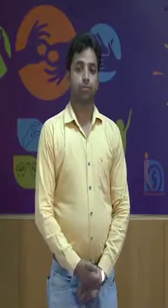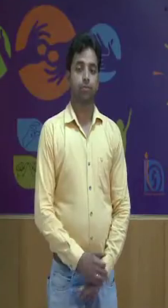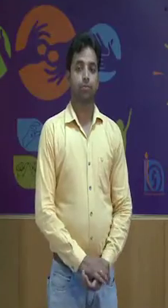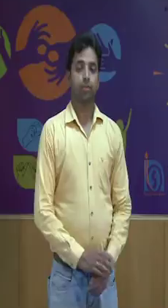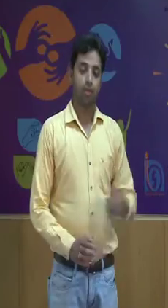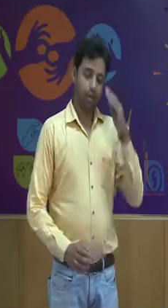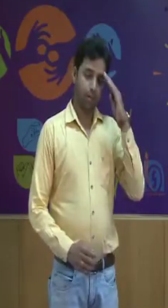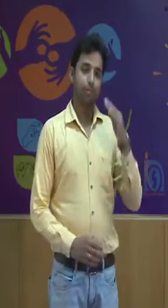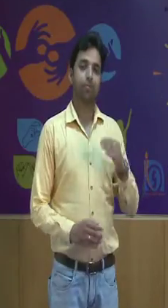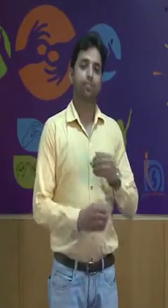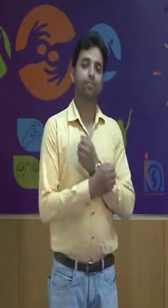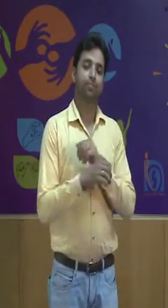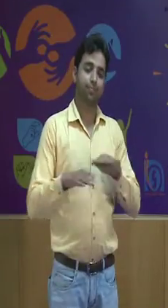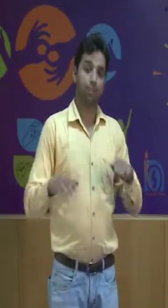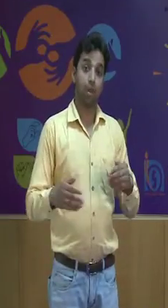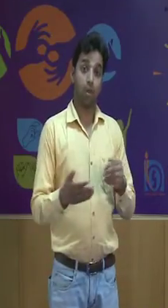Hello learners, welcome to NIOS.